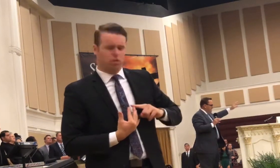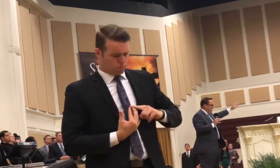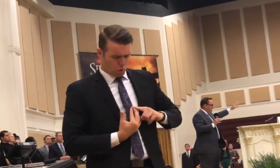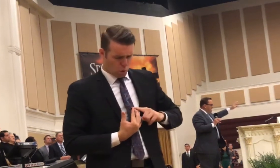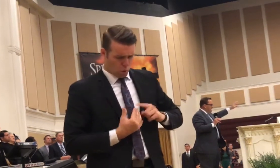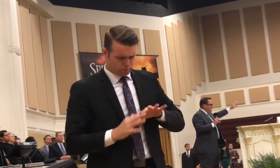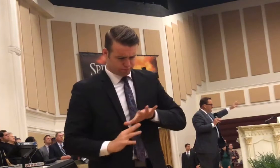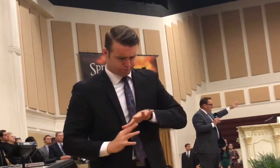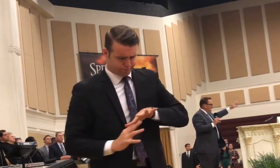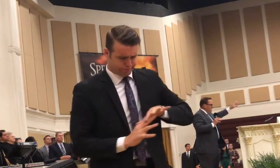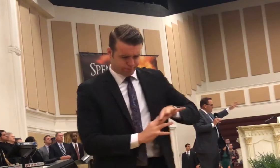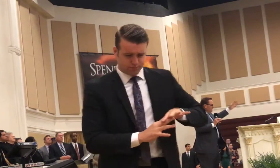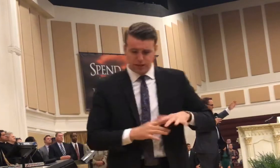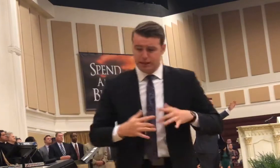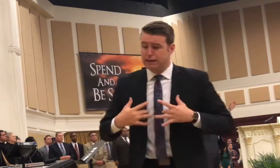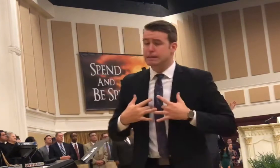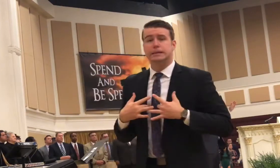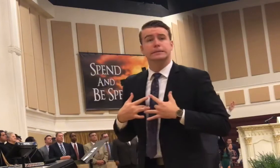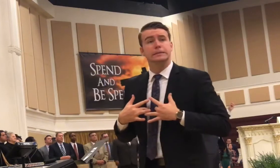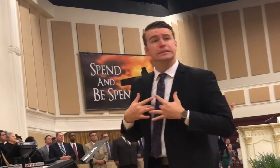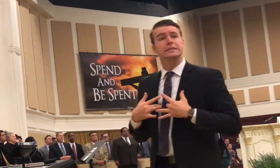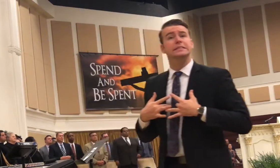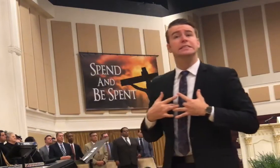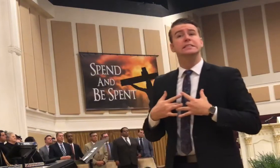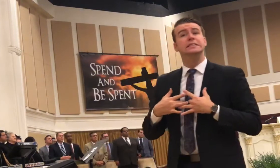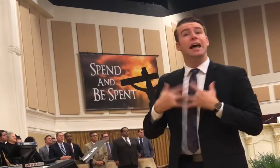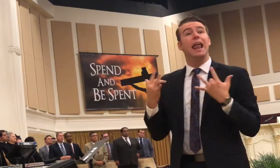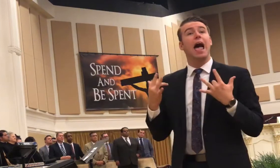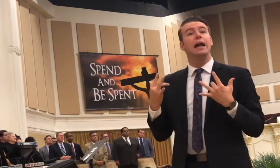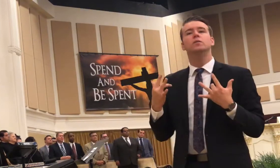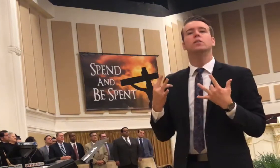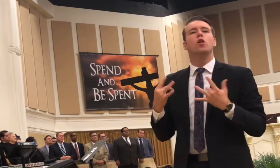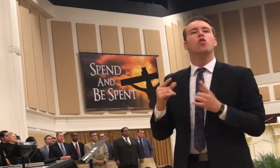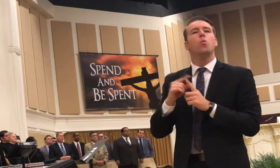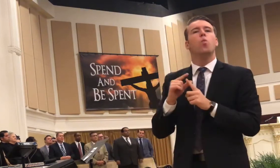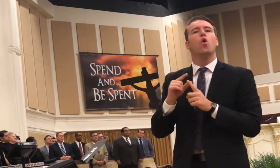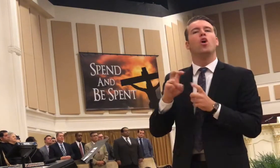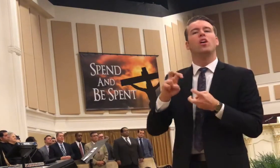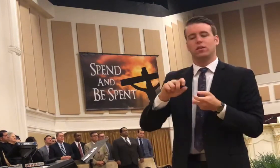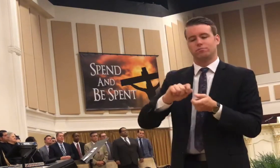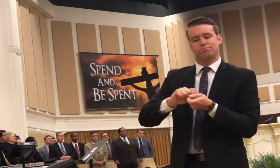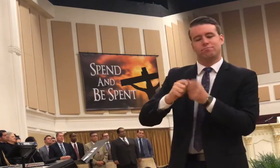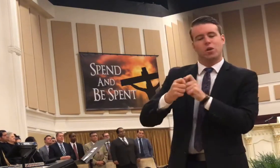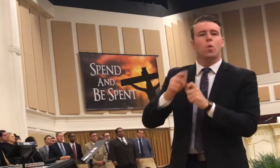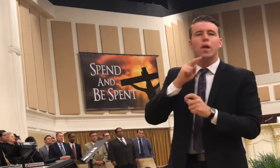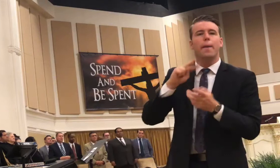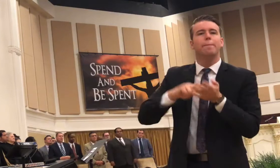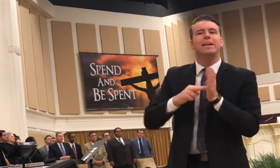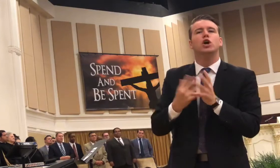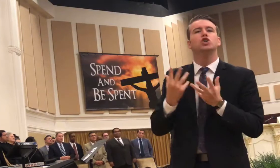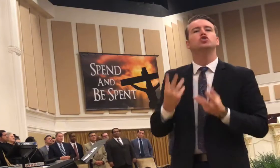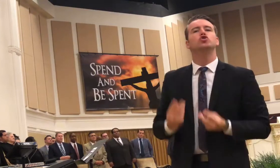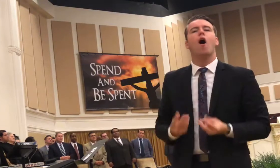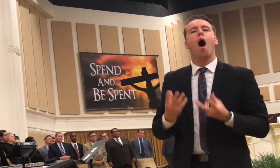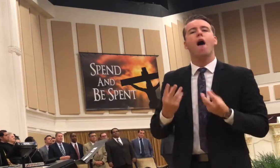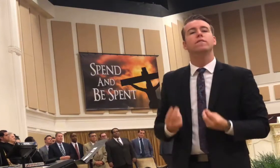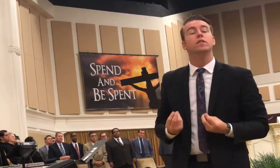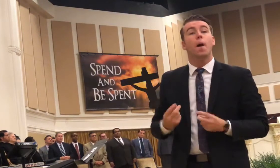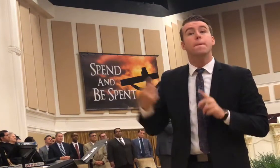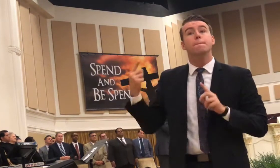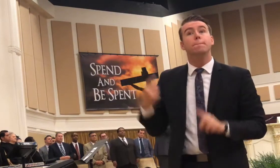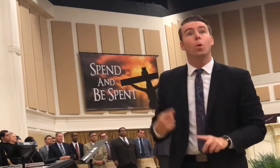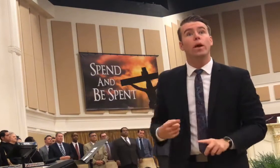delight. And he uses a word for soft and dainty in the original. In other words, slow